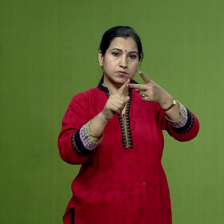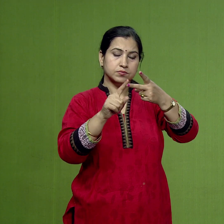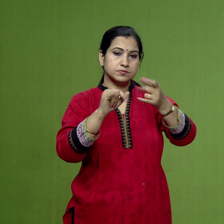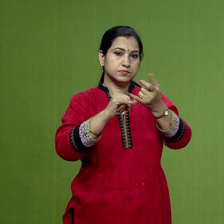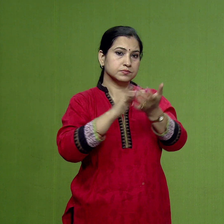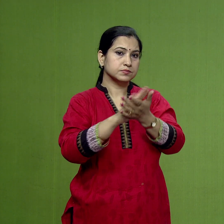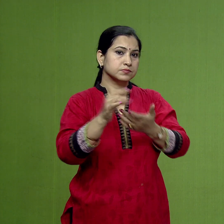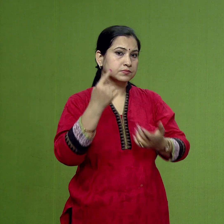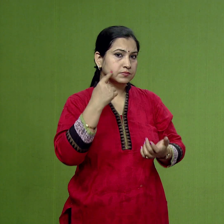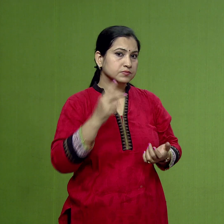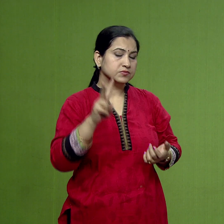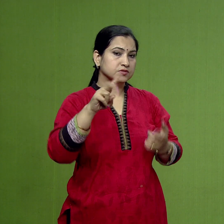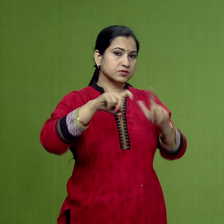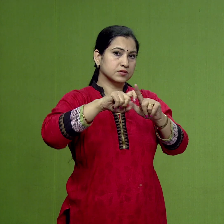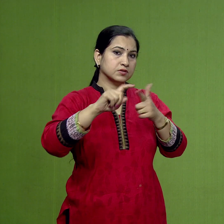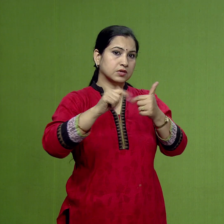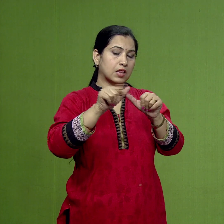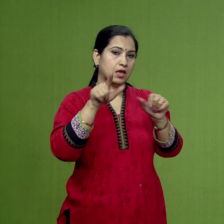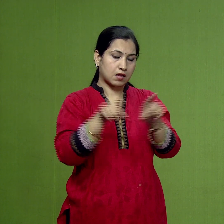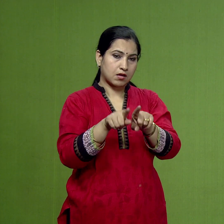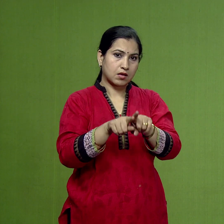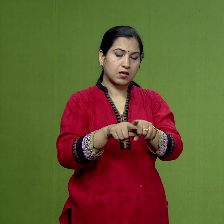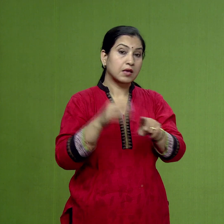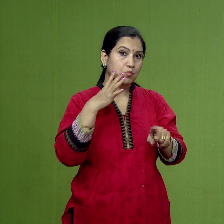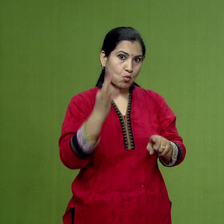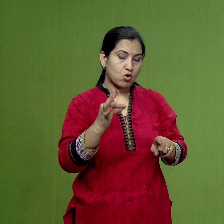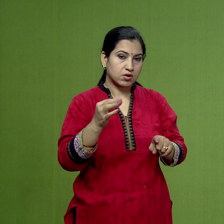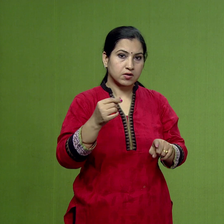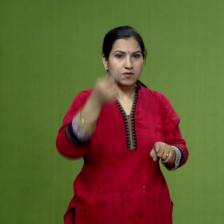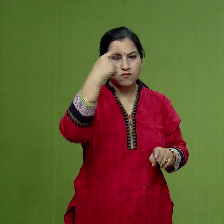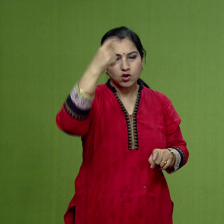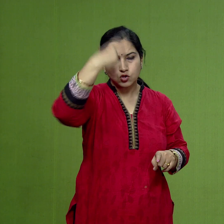Pradesh have been proved to be important routes for human movement?